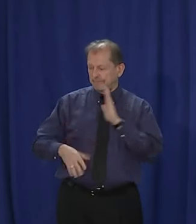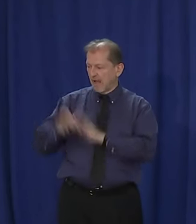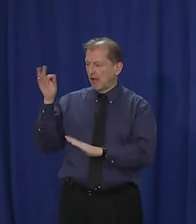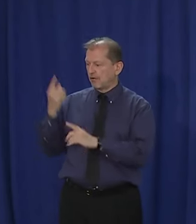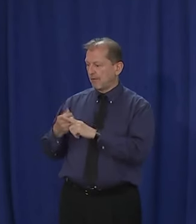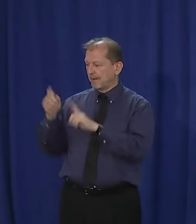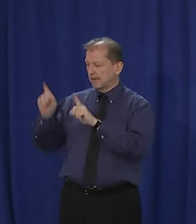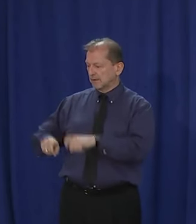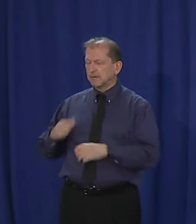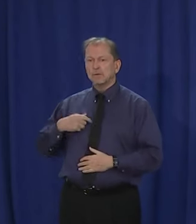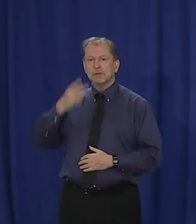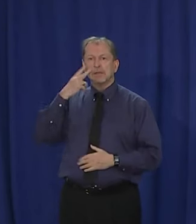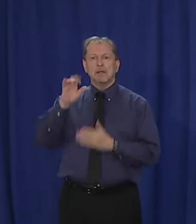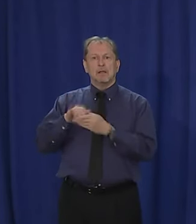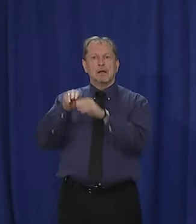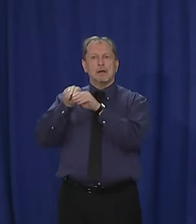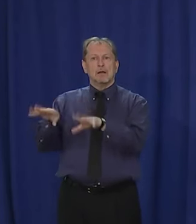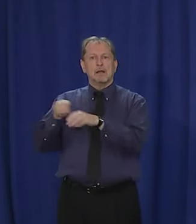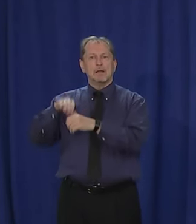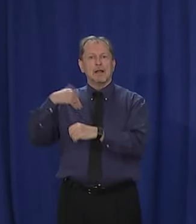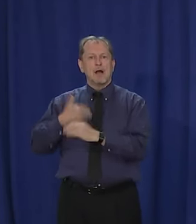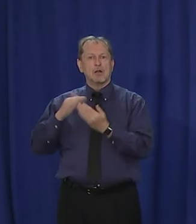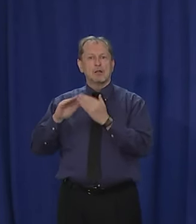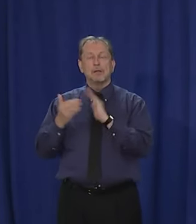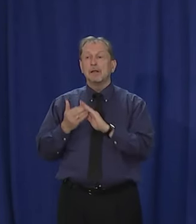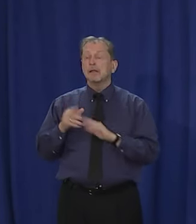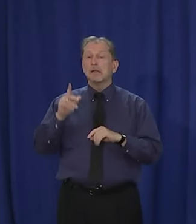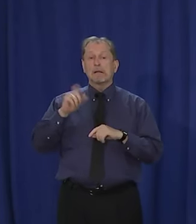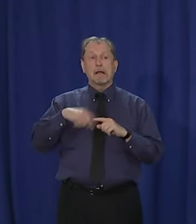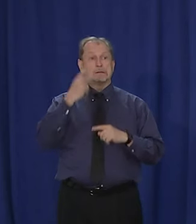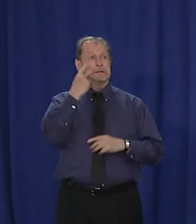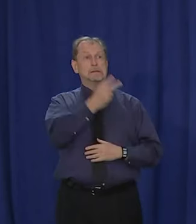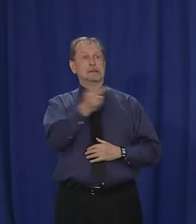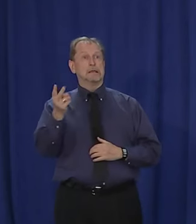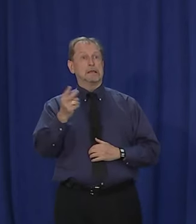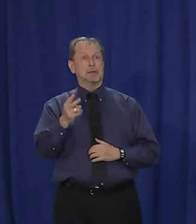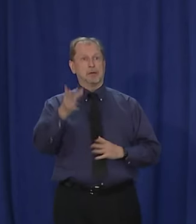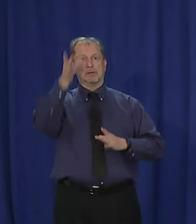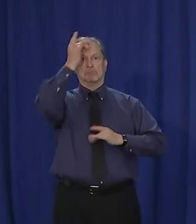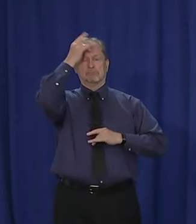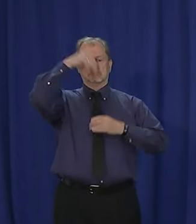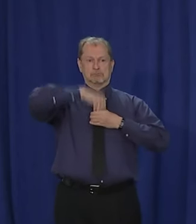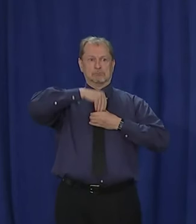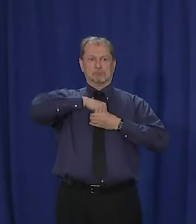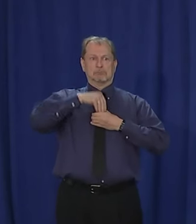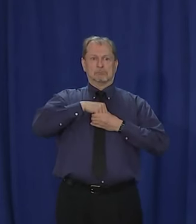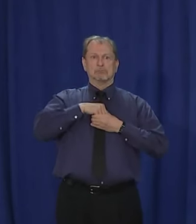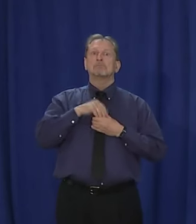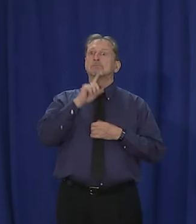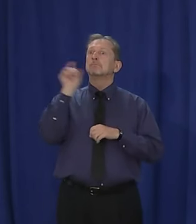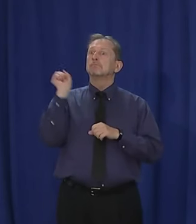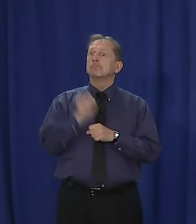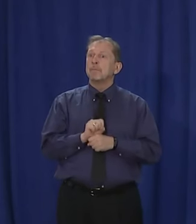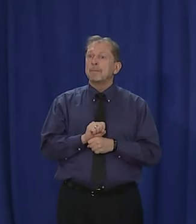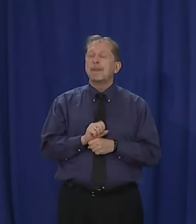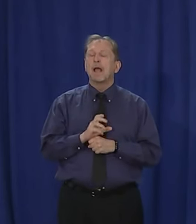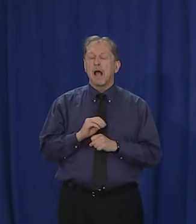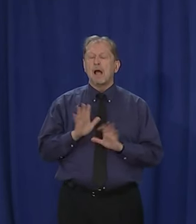going on in our communities. It is silent. It's there. It is very real. And it's just